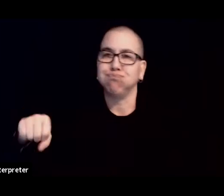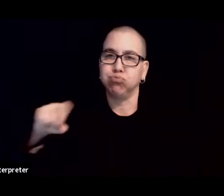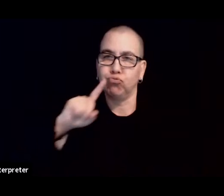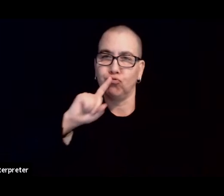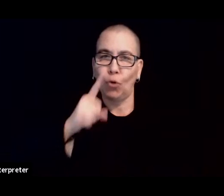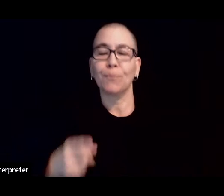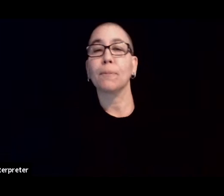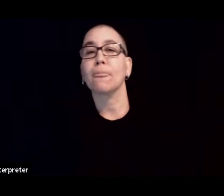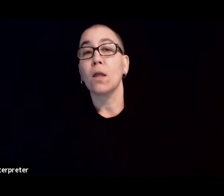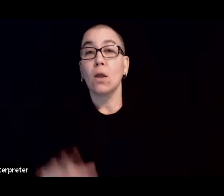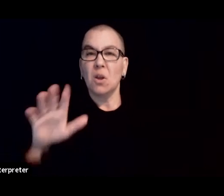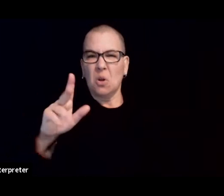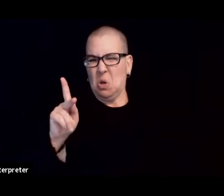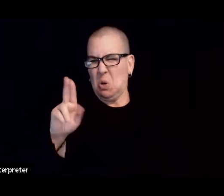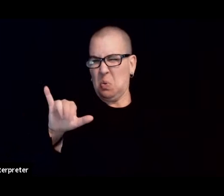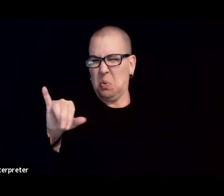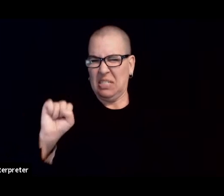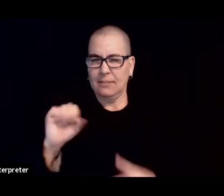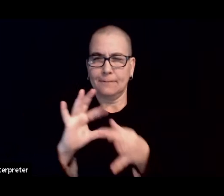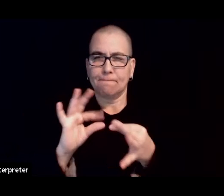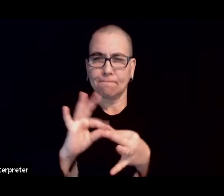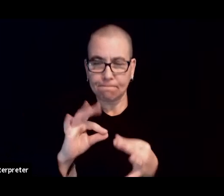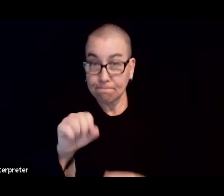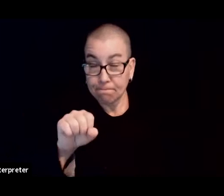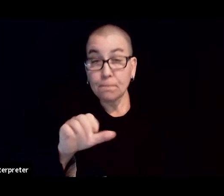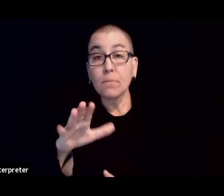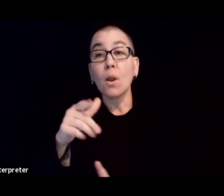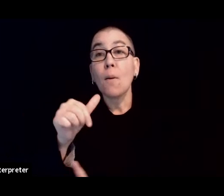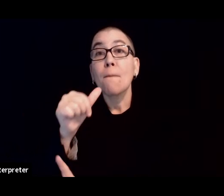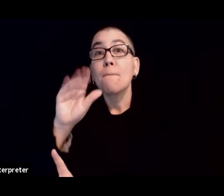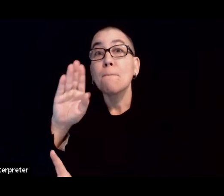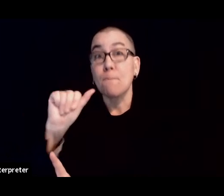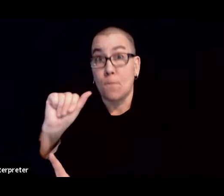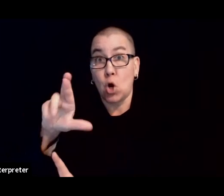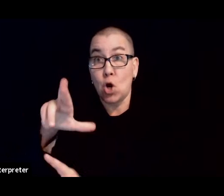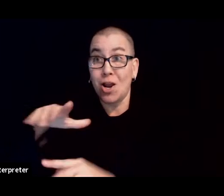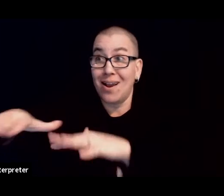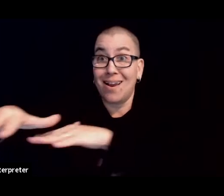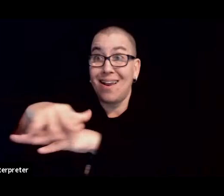transmission, if there wasn't, we wouldn't have a pandemic. So,